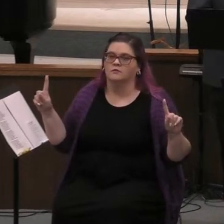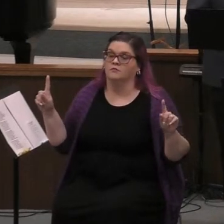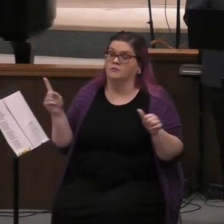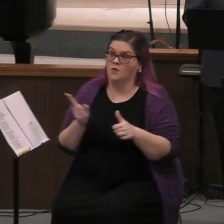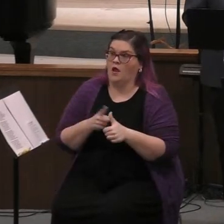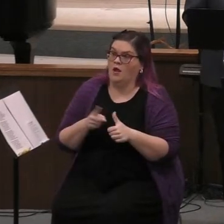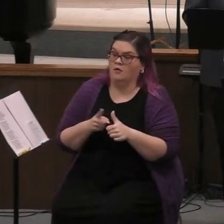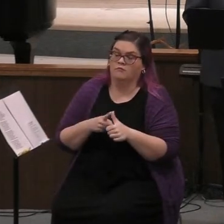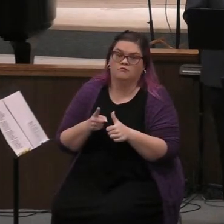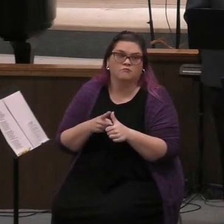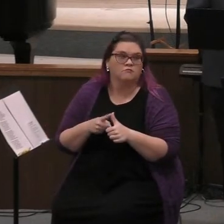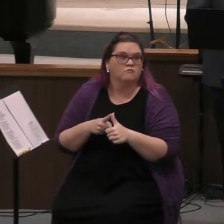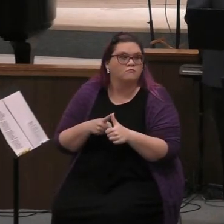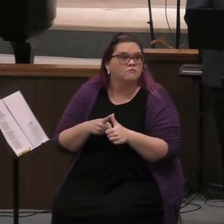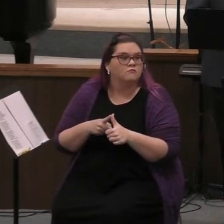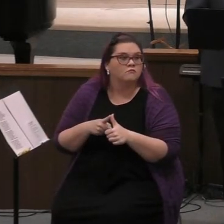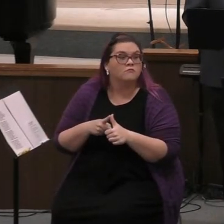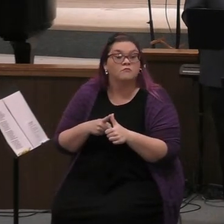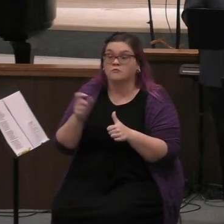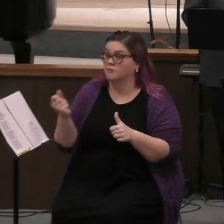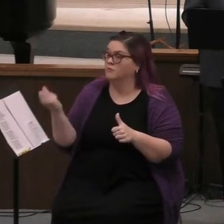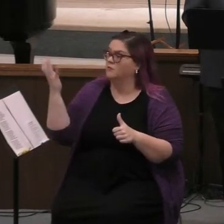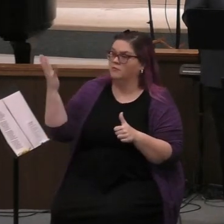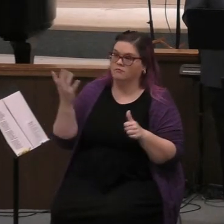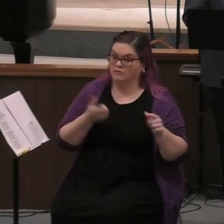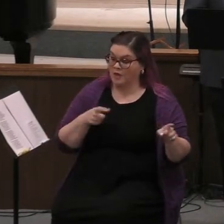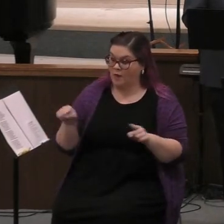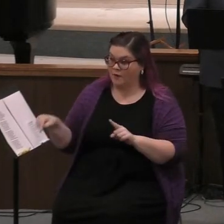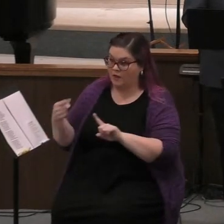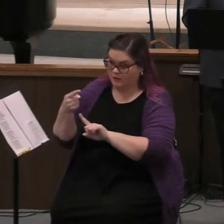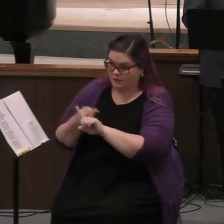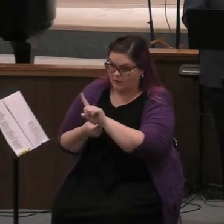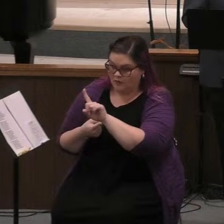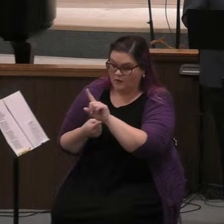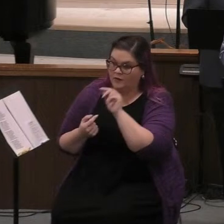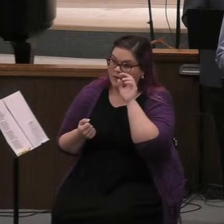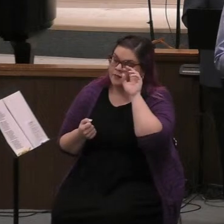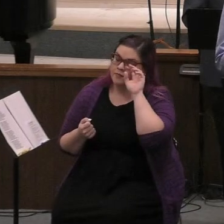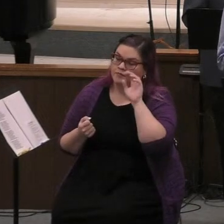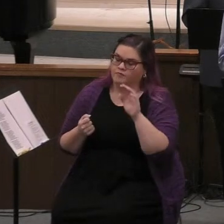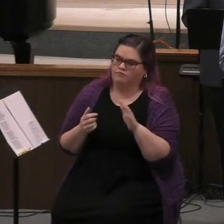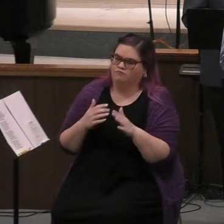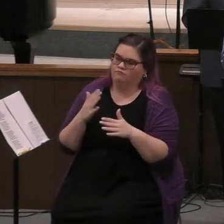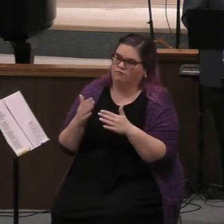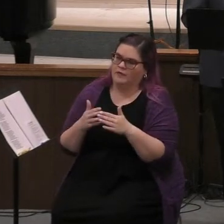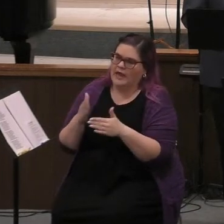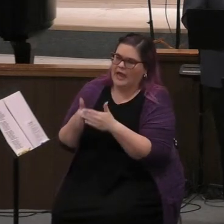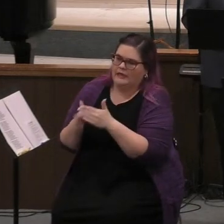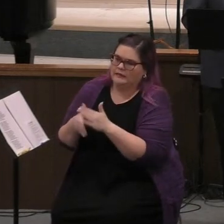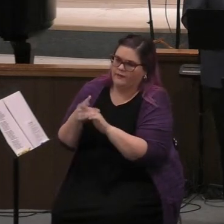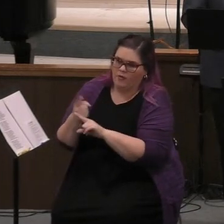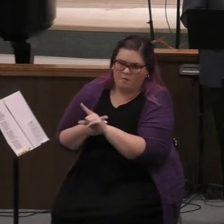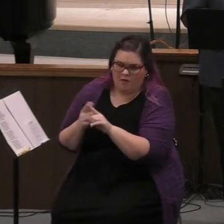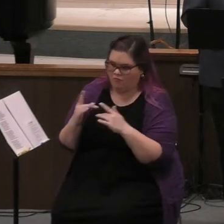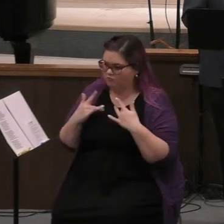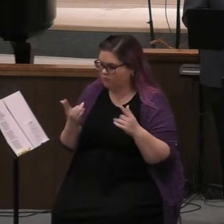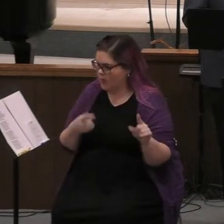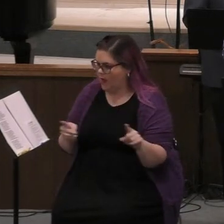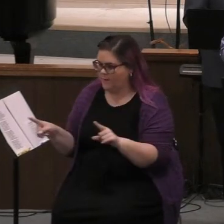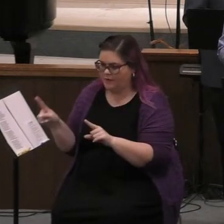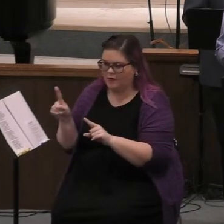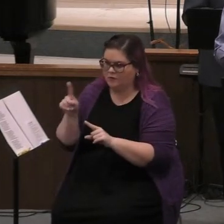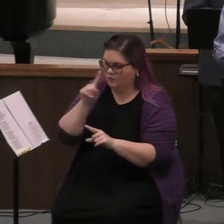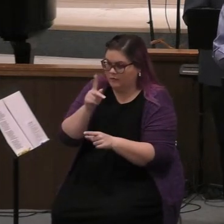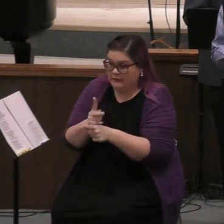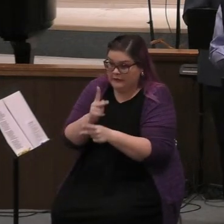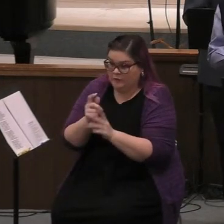one in particular. A lot of things going on this month. A lot of them are towards the end of the month, so be sure and keep your